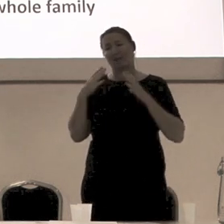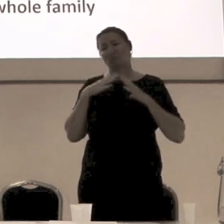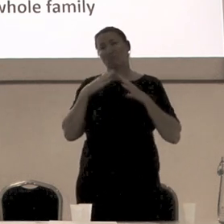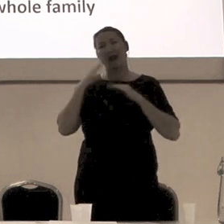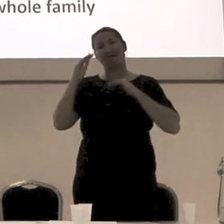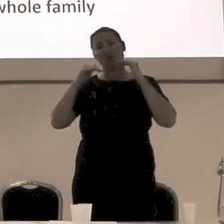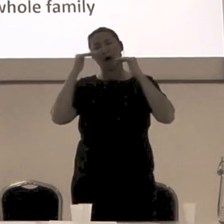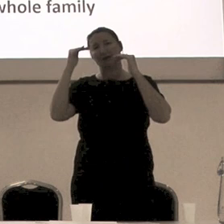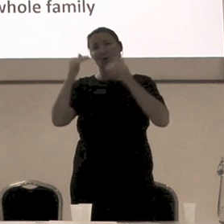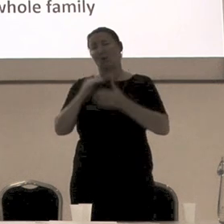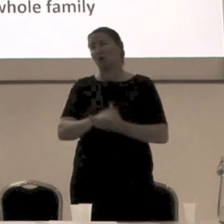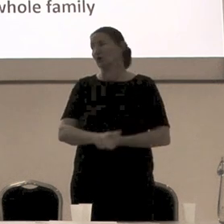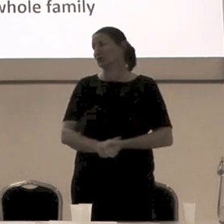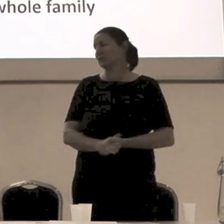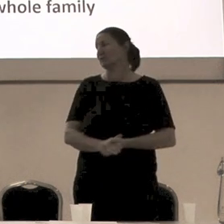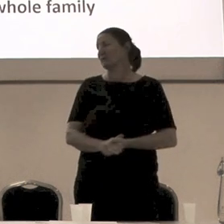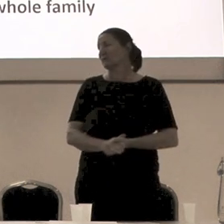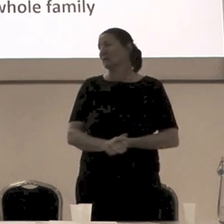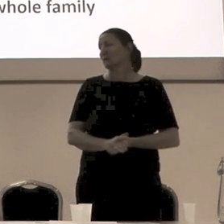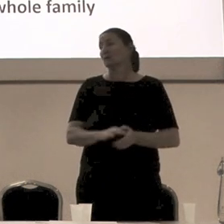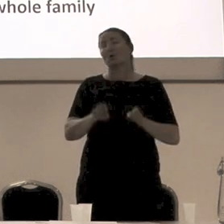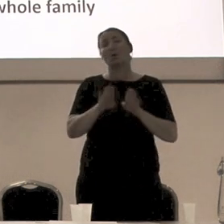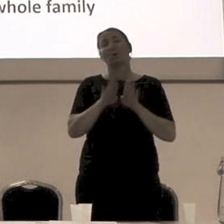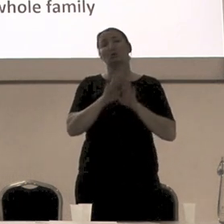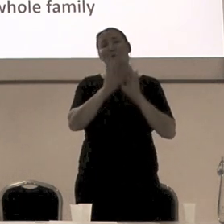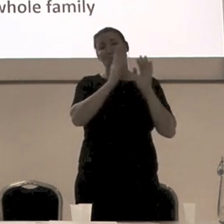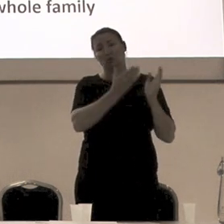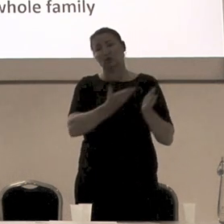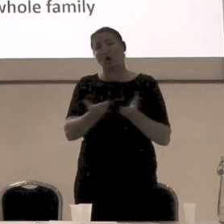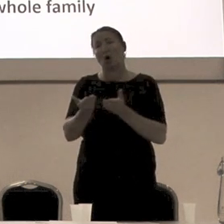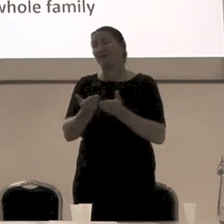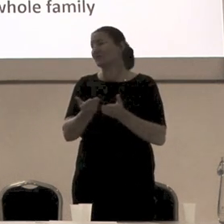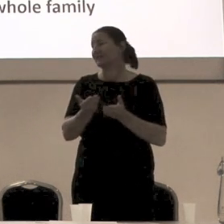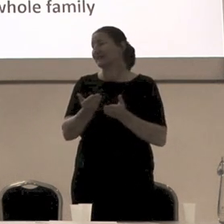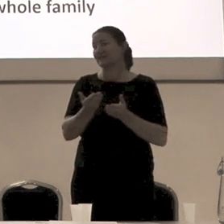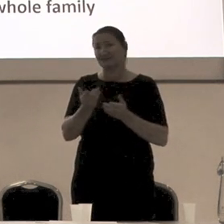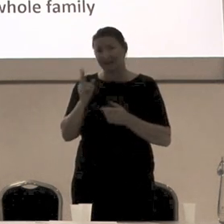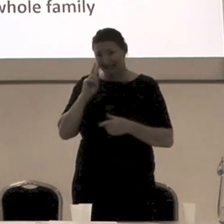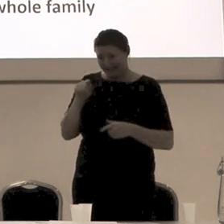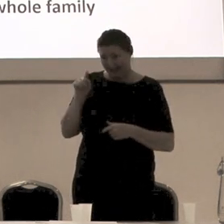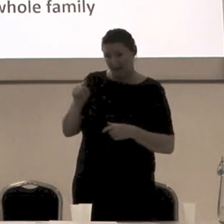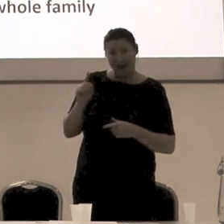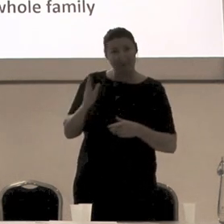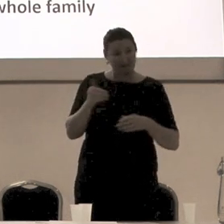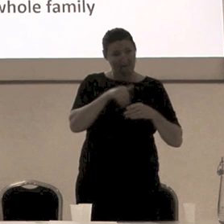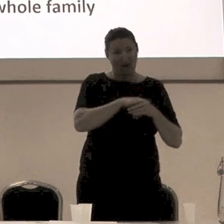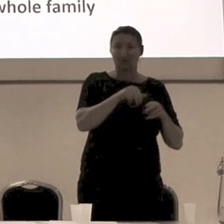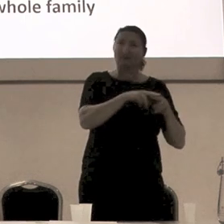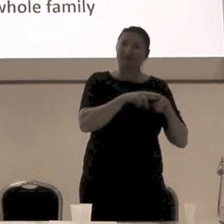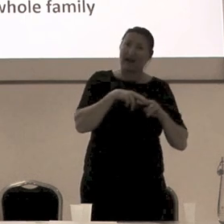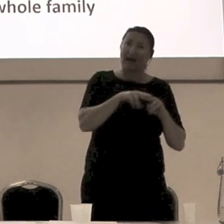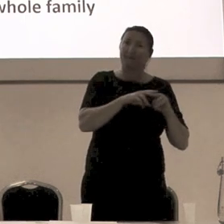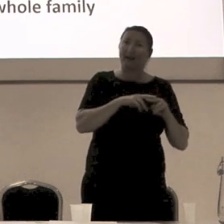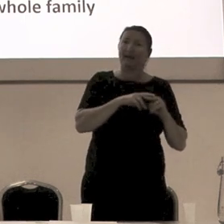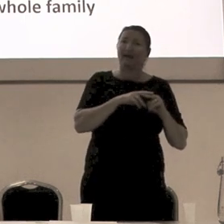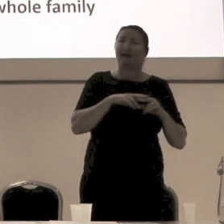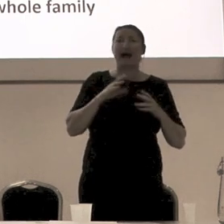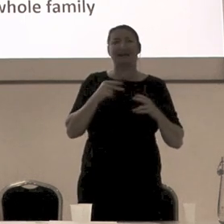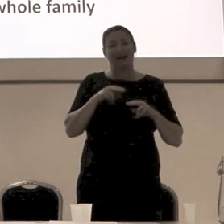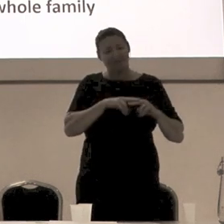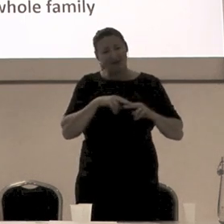adulthood, and for services to be seen, to see them as part of the family and take a whole family